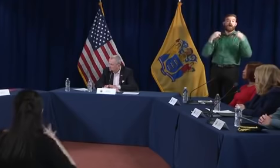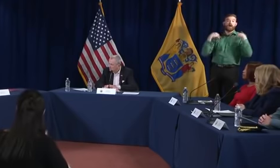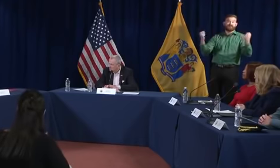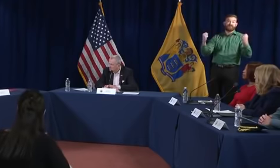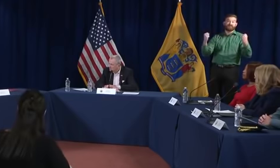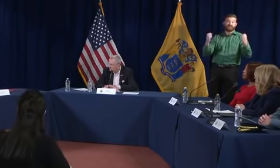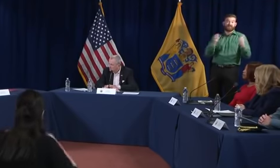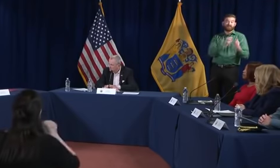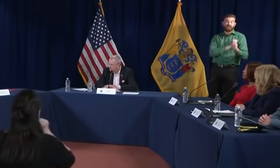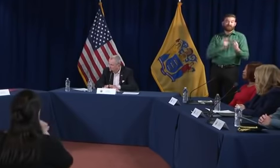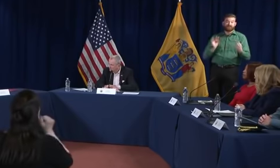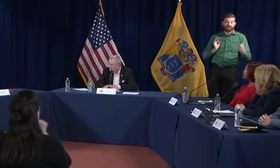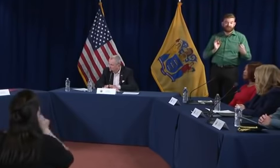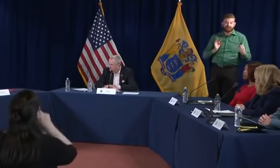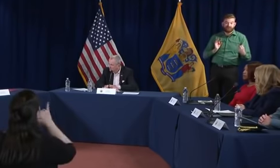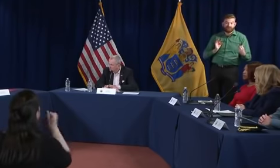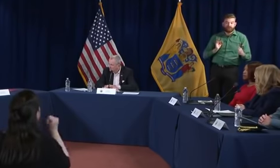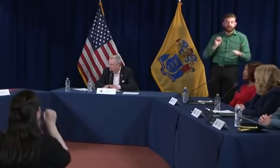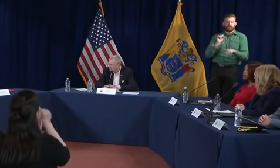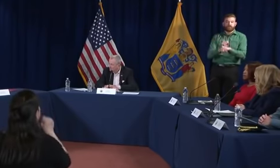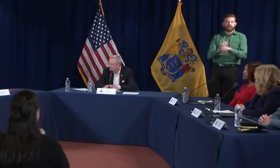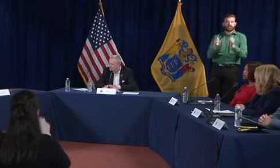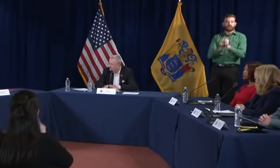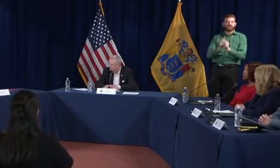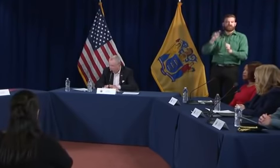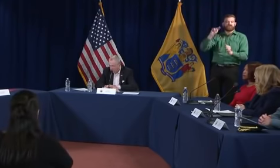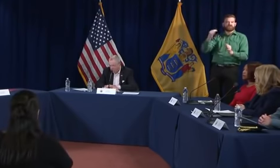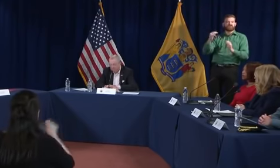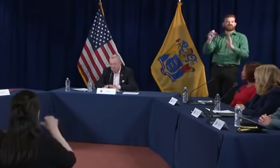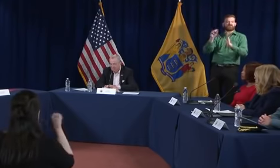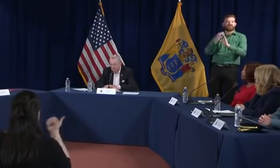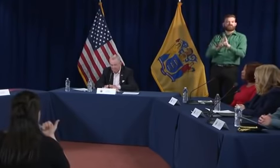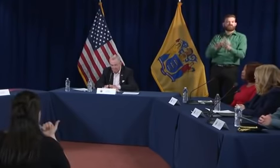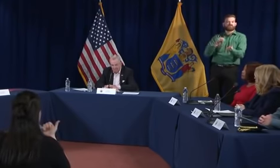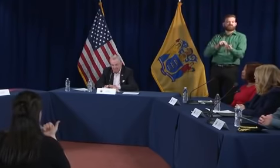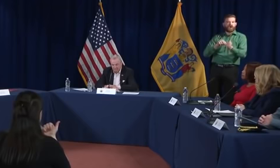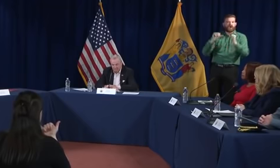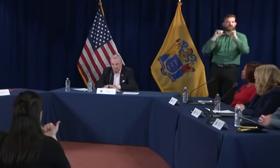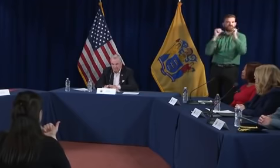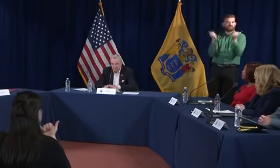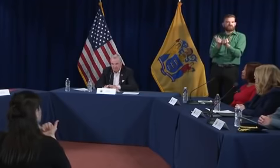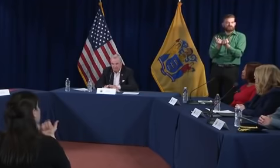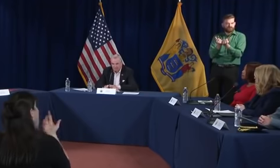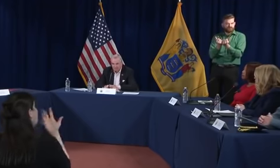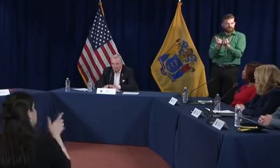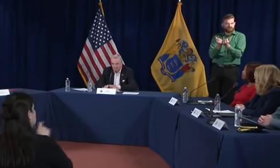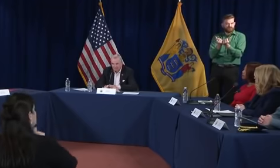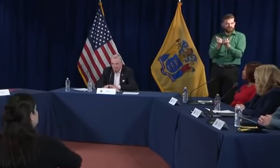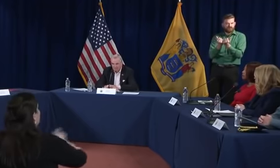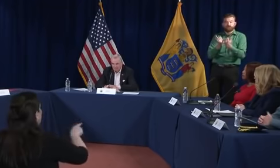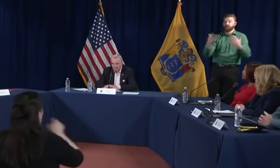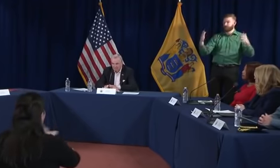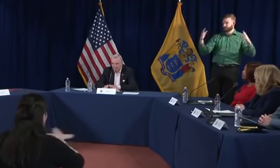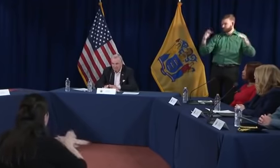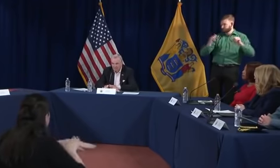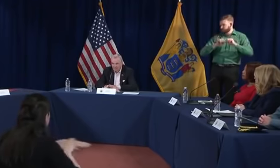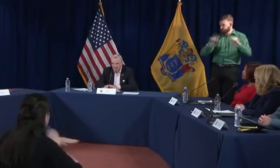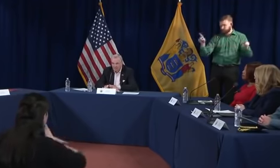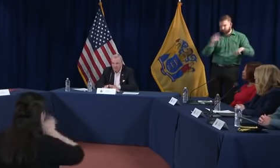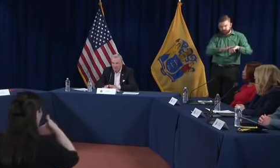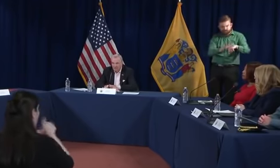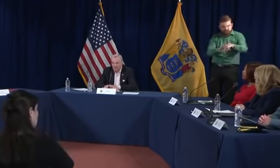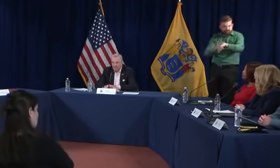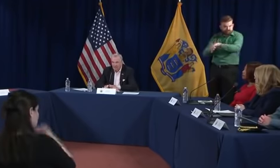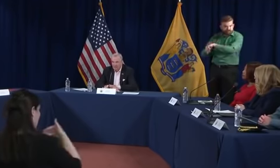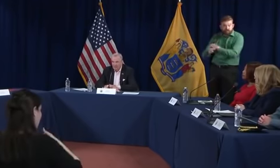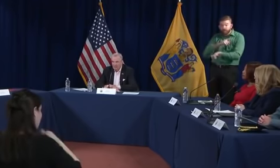Nurses Association. Judy Schmidt, the CEO, has put out an alert to all nurses that hold an